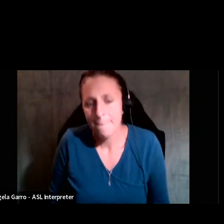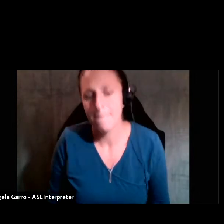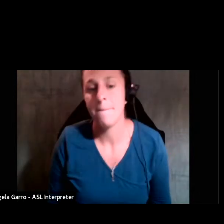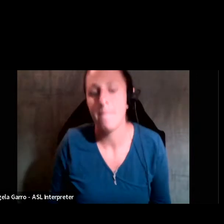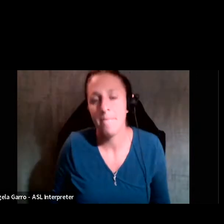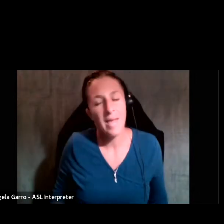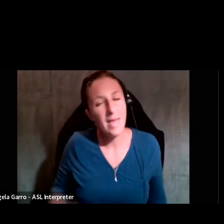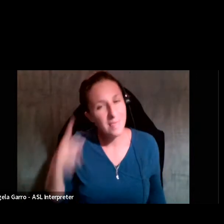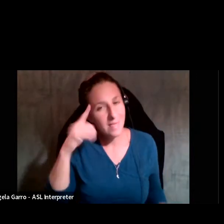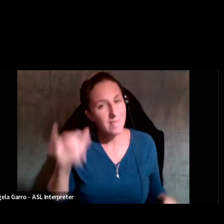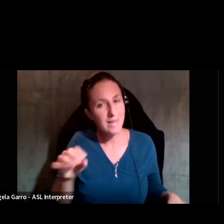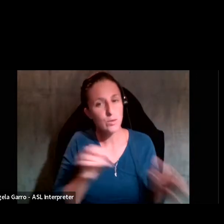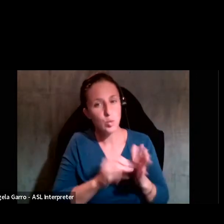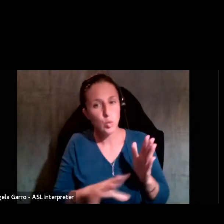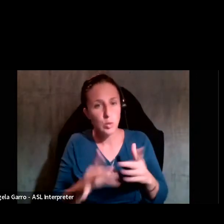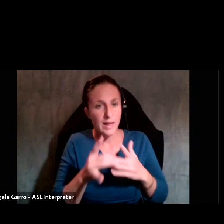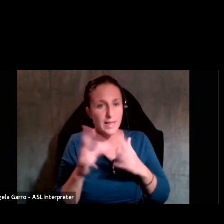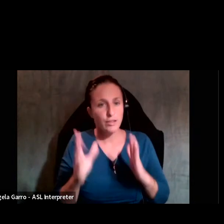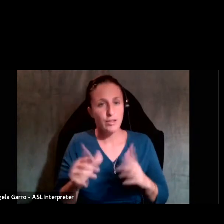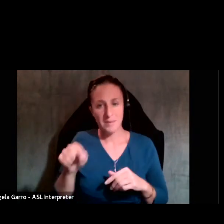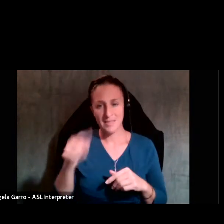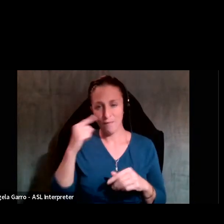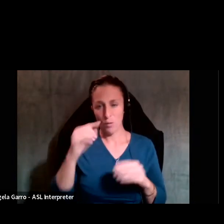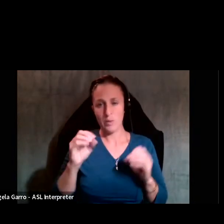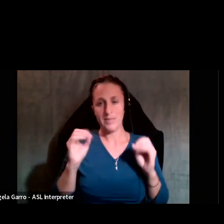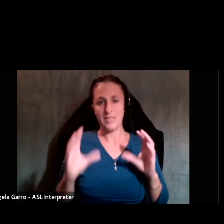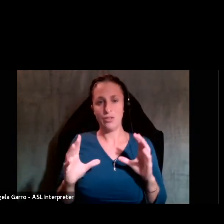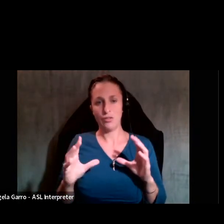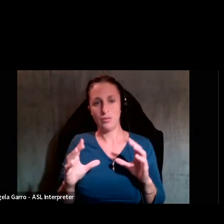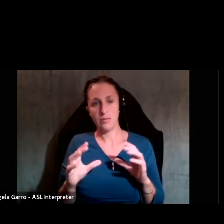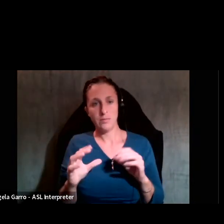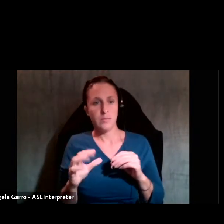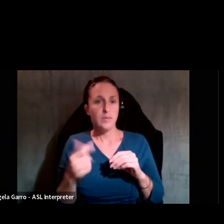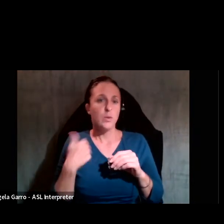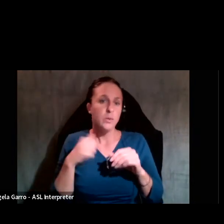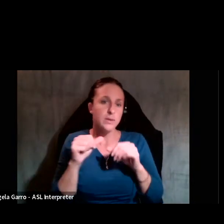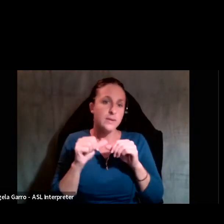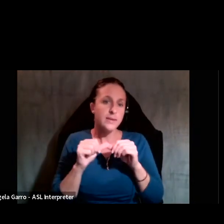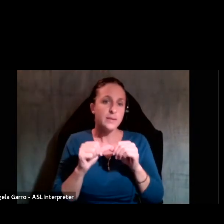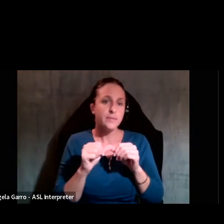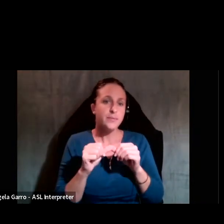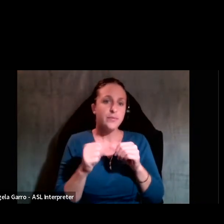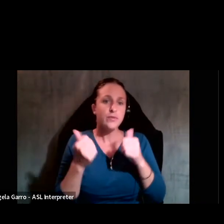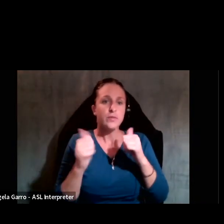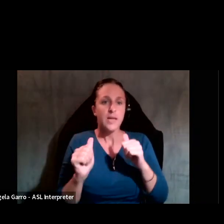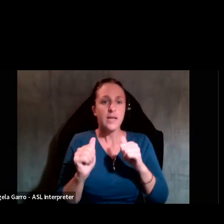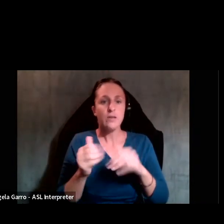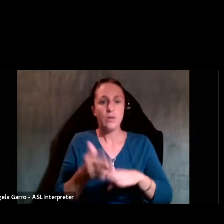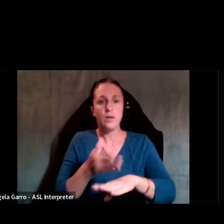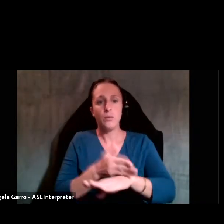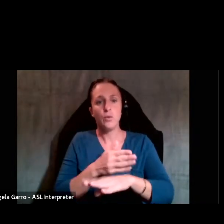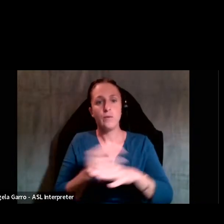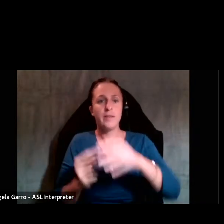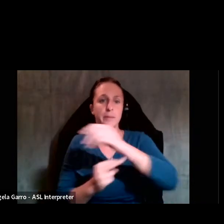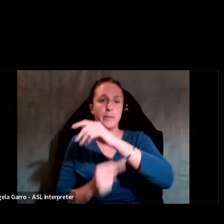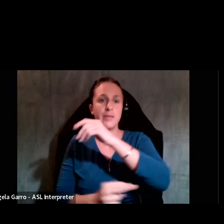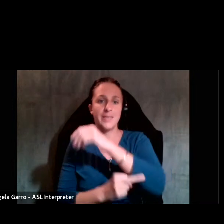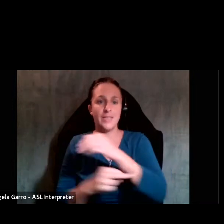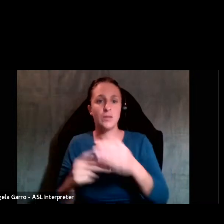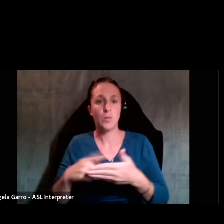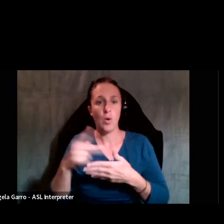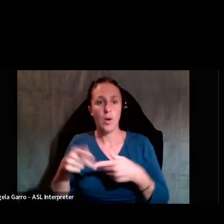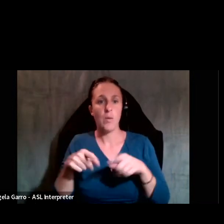student leadership. This is for the teachers. Okay. So we're continually trying to improve the bridge program as it grows.